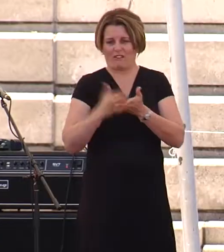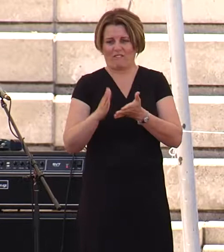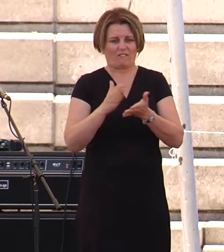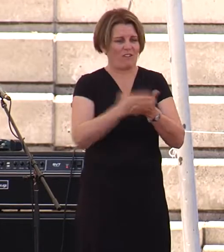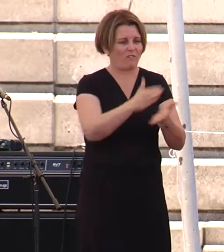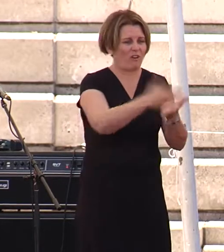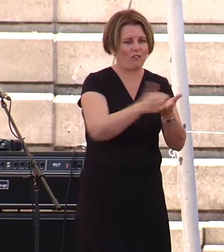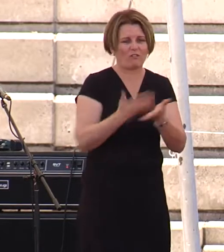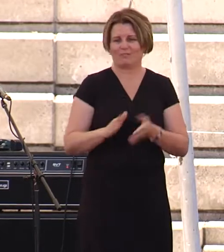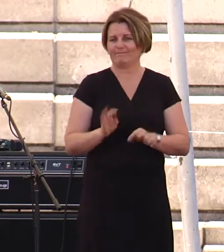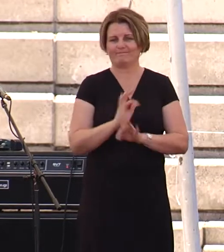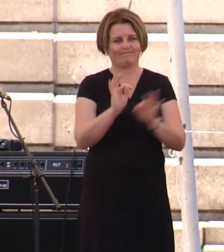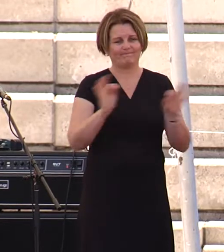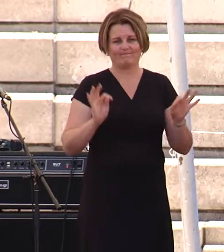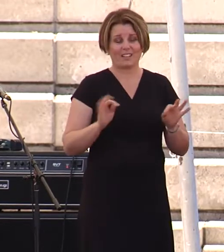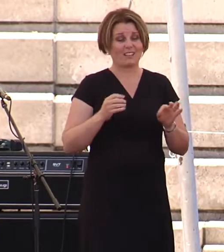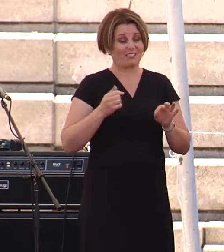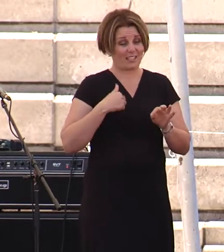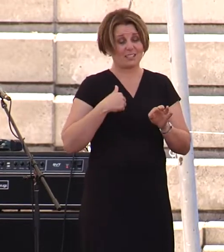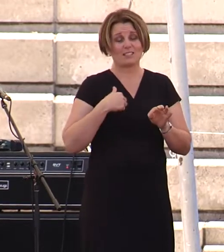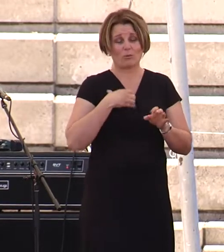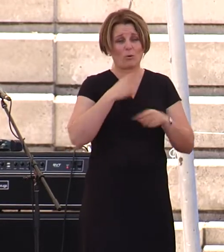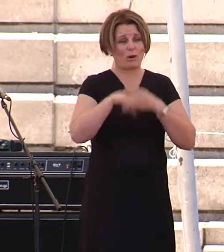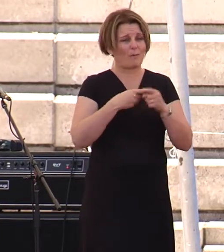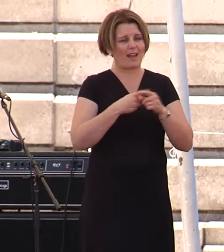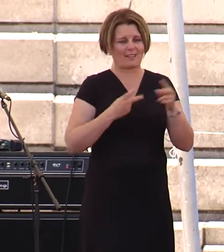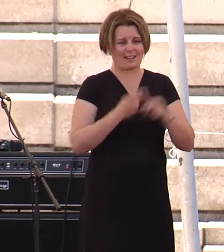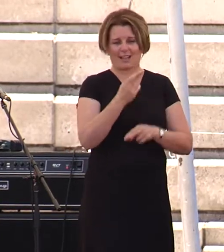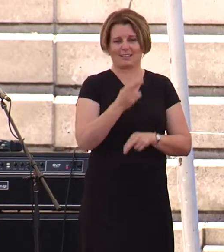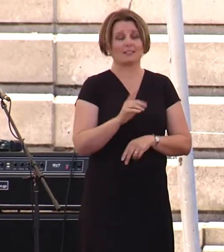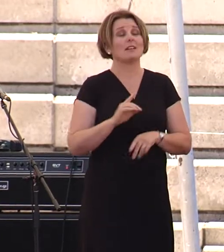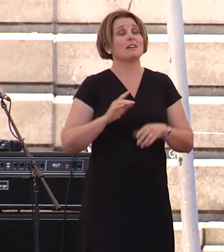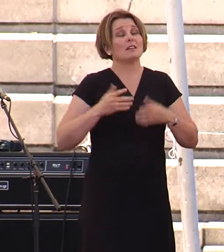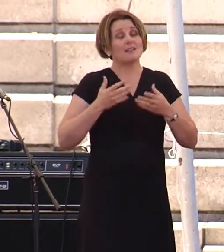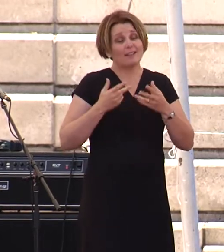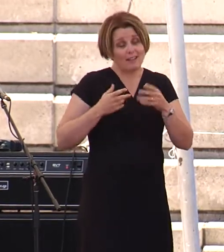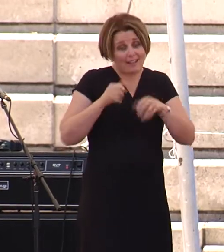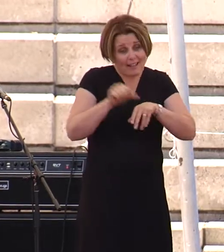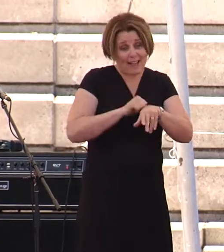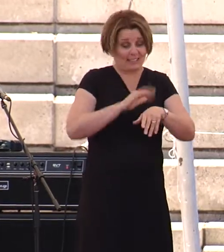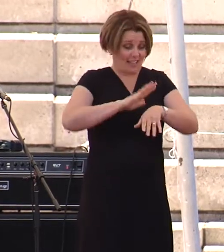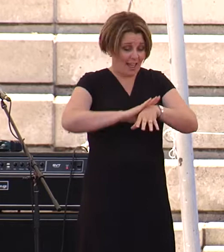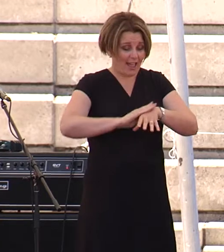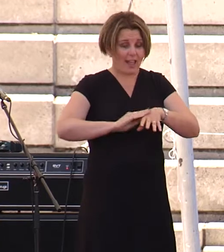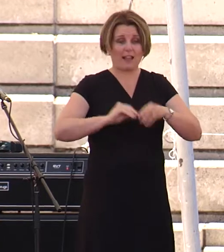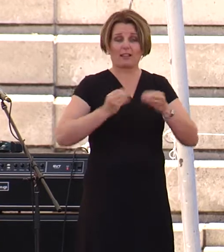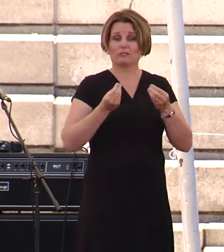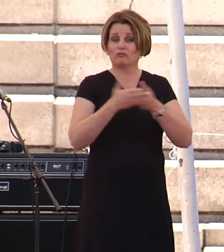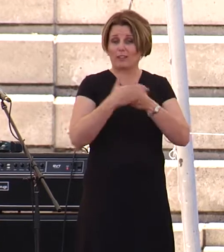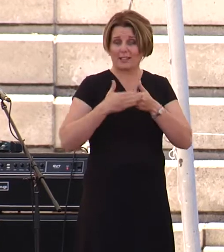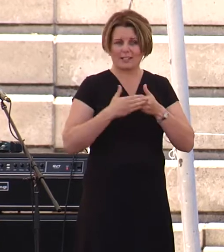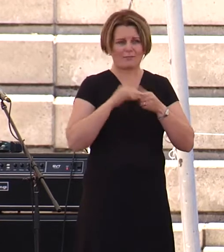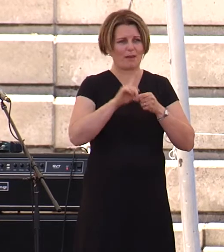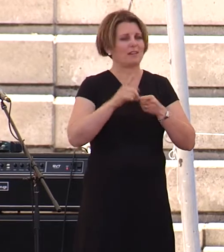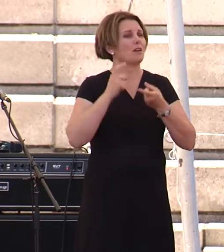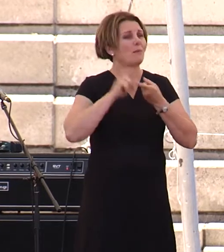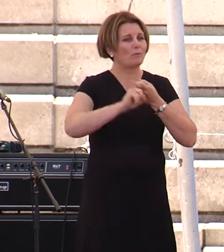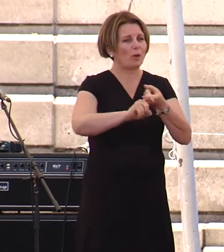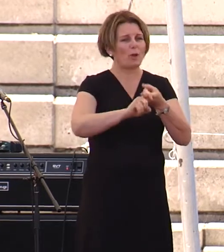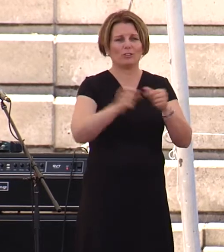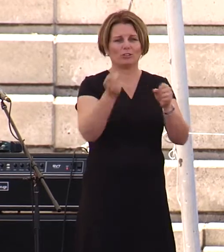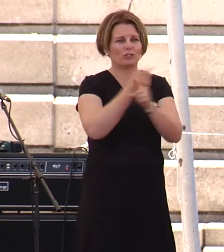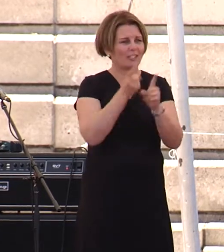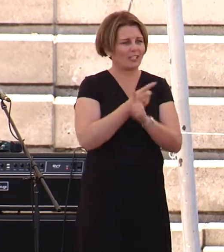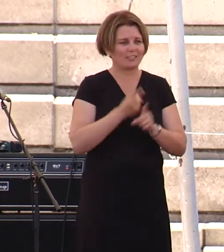So this is more than just about cuts. Cuts may heal if treated, but permanent structural changes will never